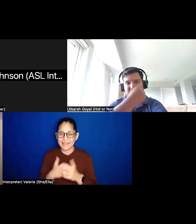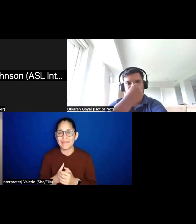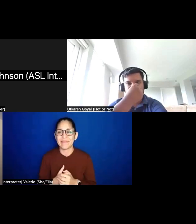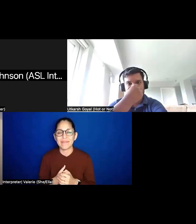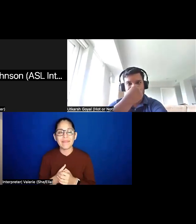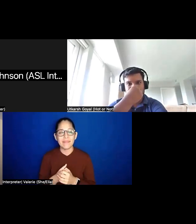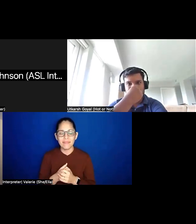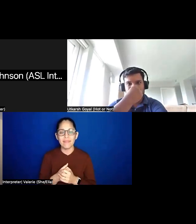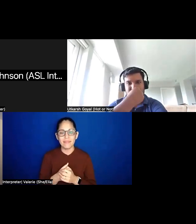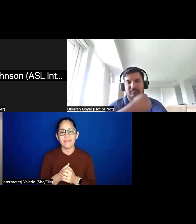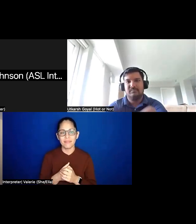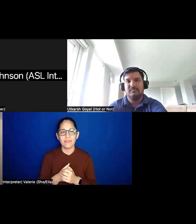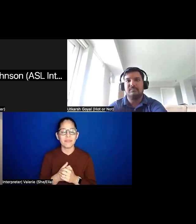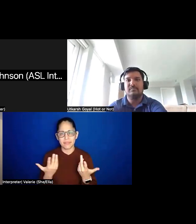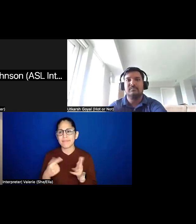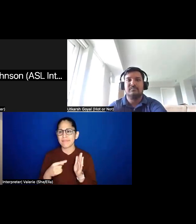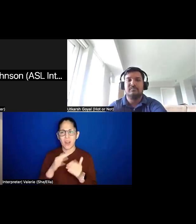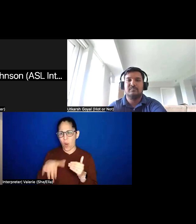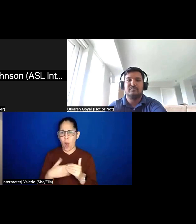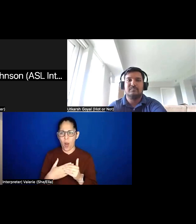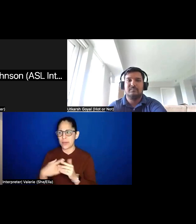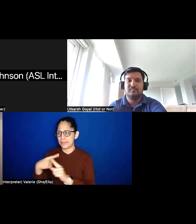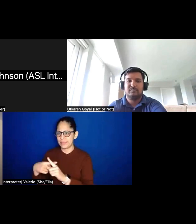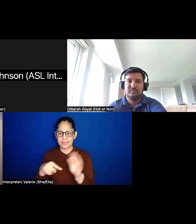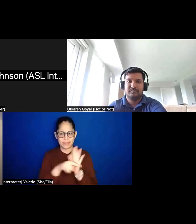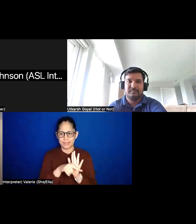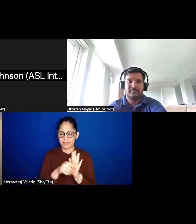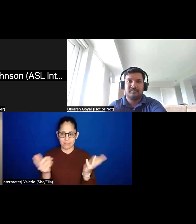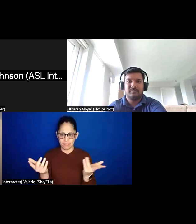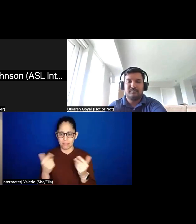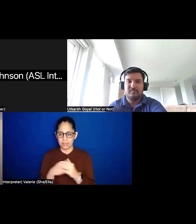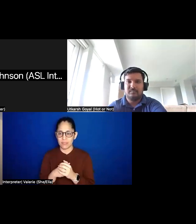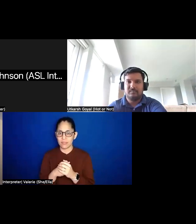It all has trade-offs. So